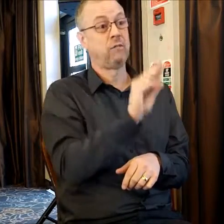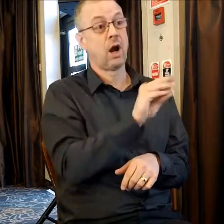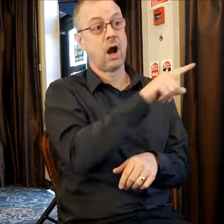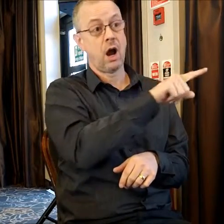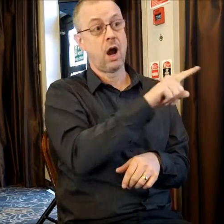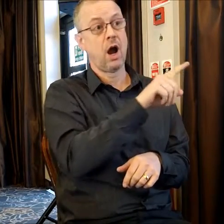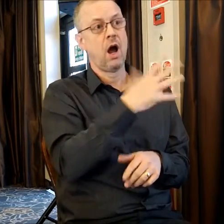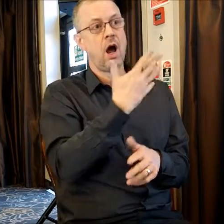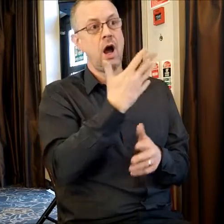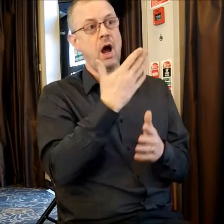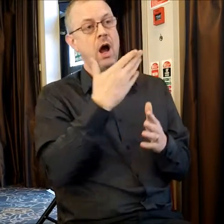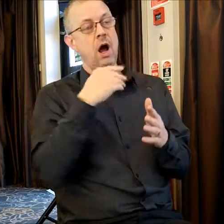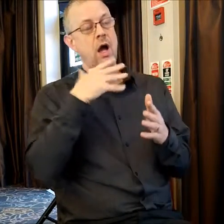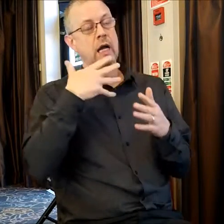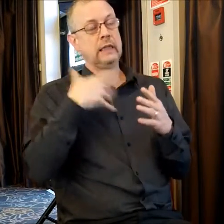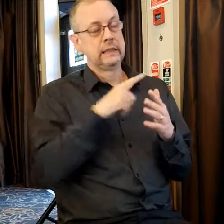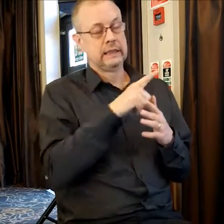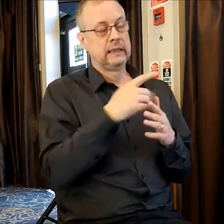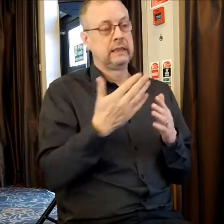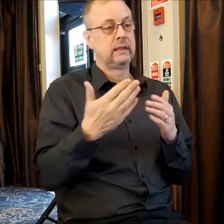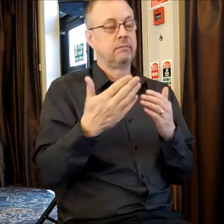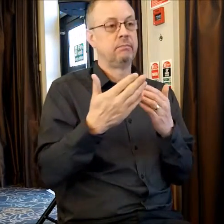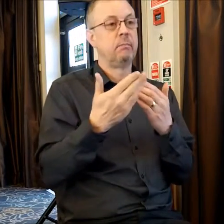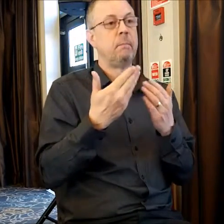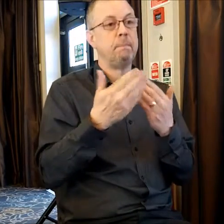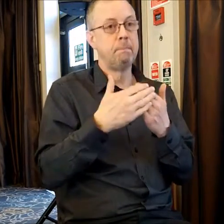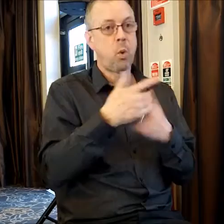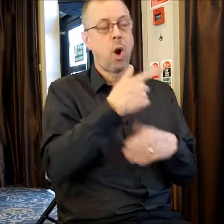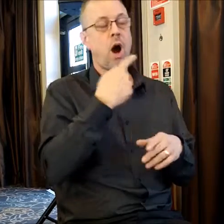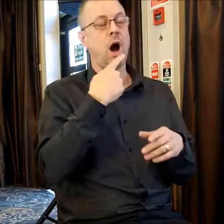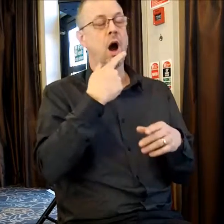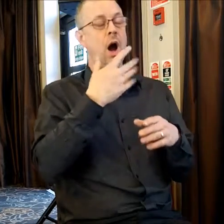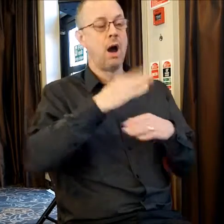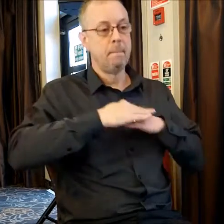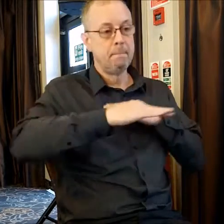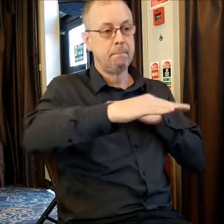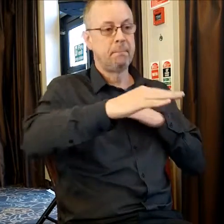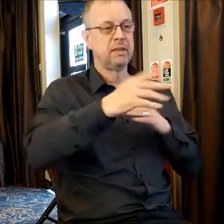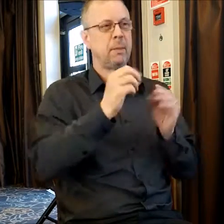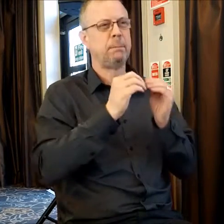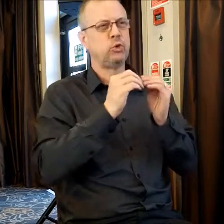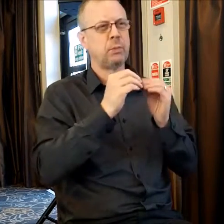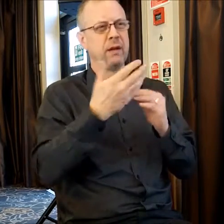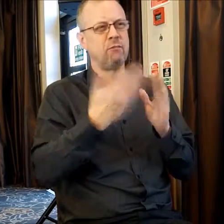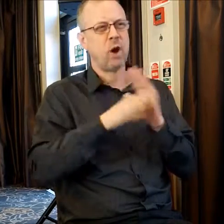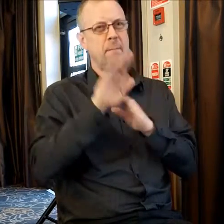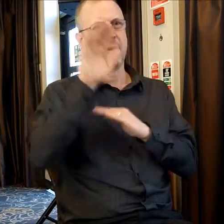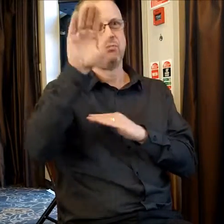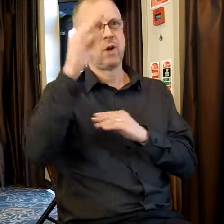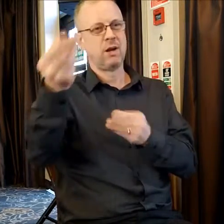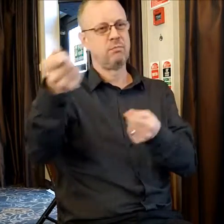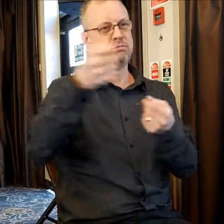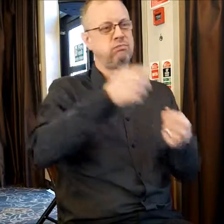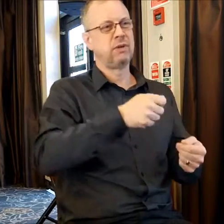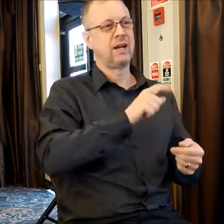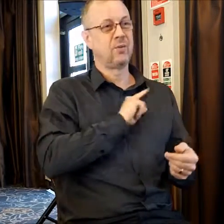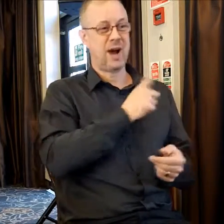bitumen. Traditionally, that's by drums. So the bitumen's filled into drums, it's transported to sites, and